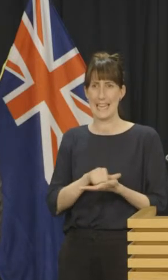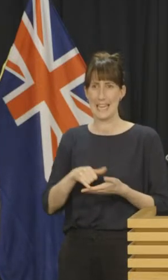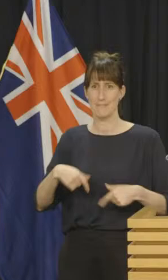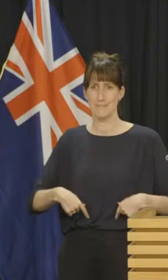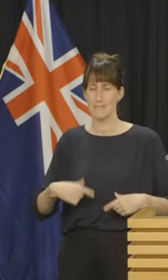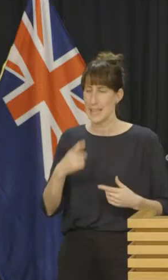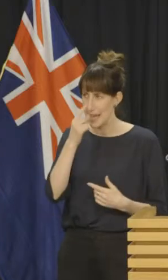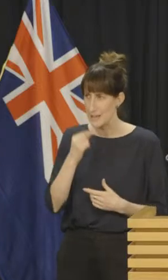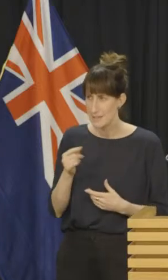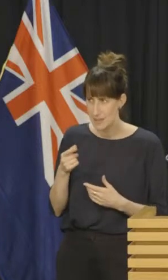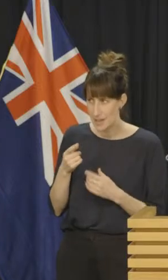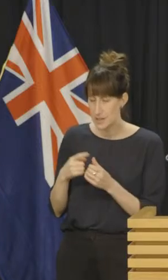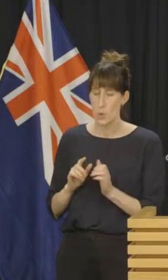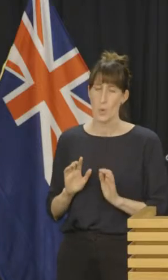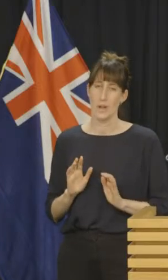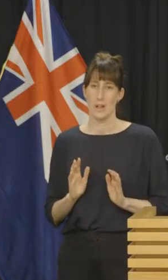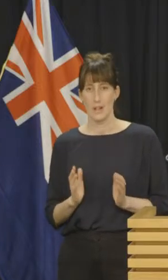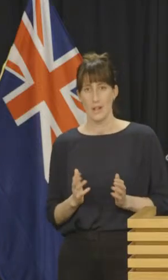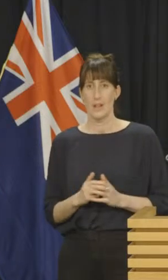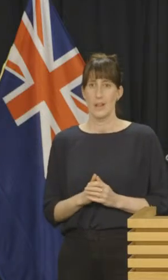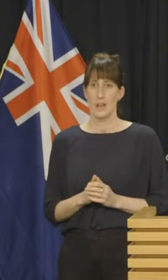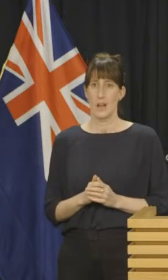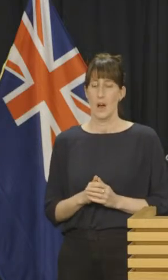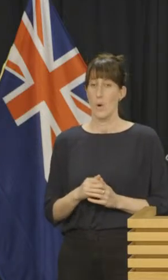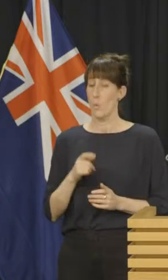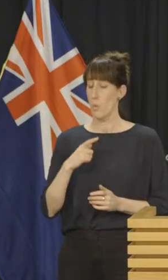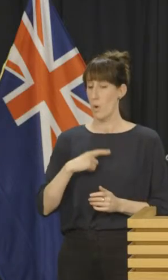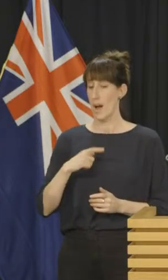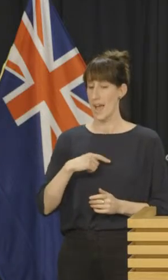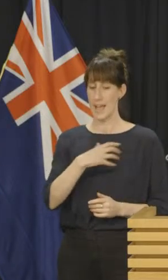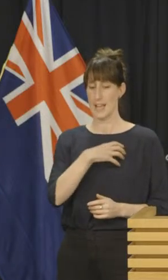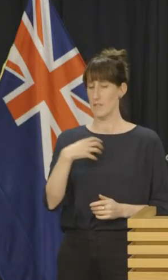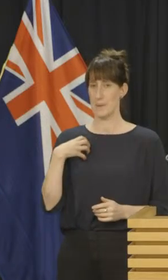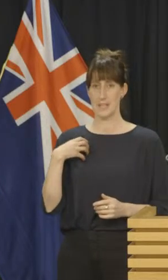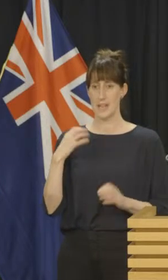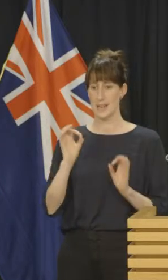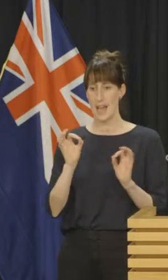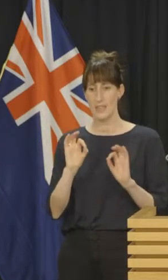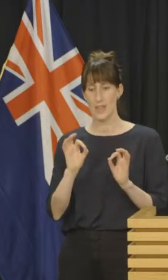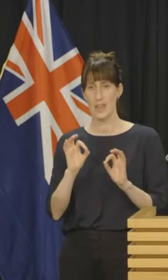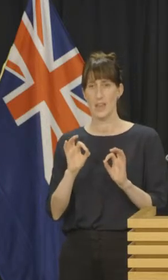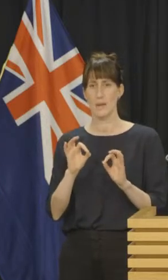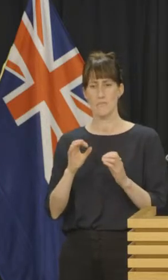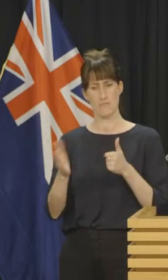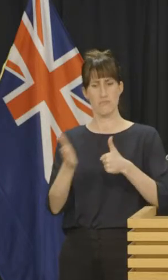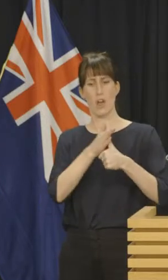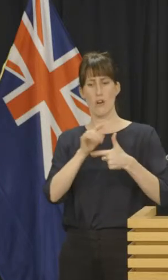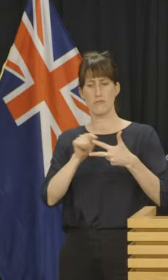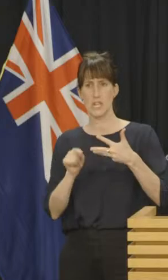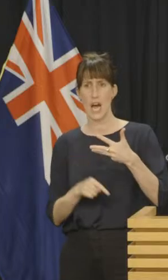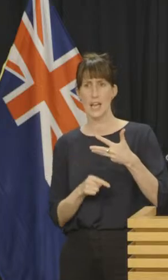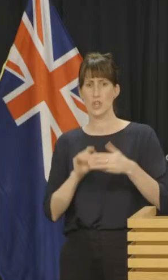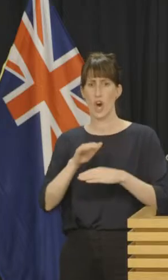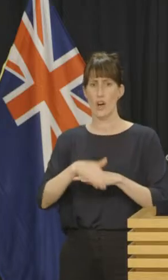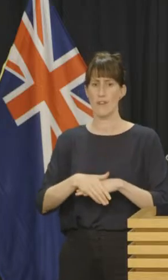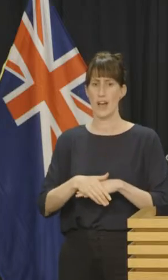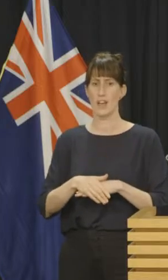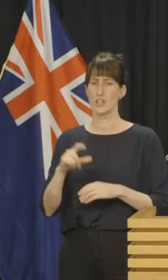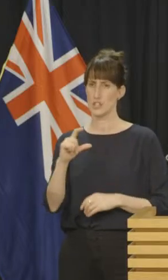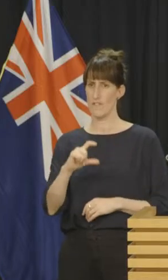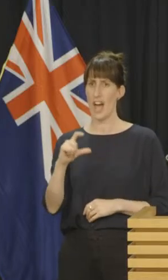I'm... Why is the government not prioritising cervical cancer self-screening when doctors are actually warning now that women will